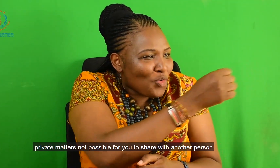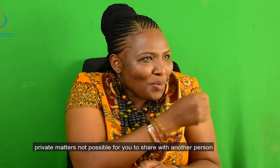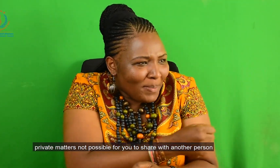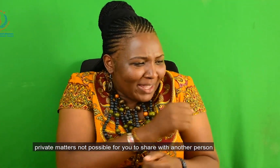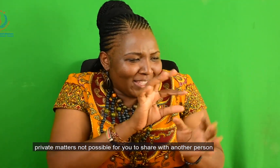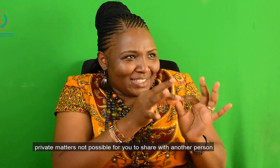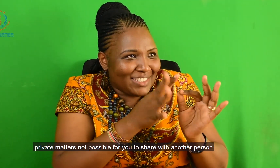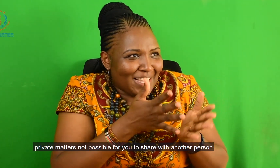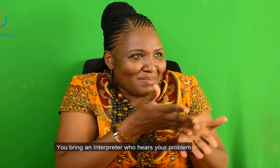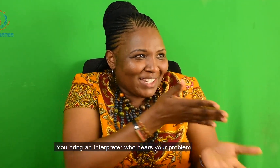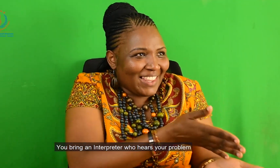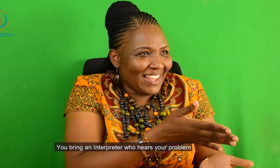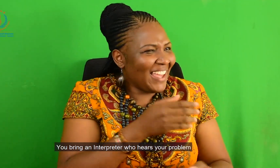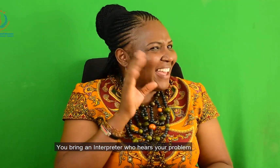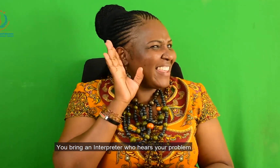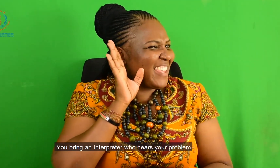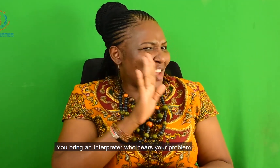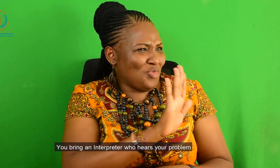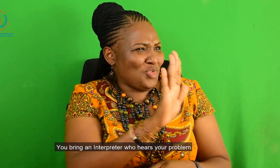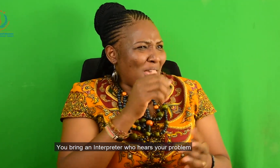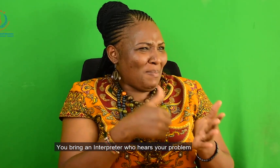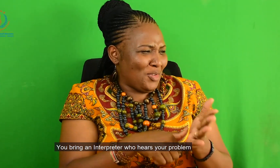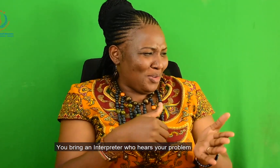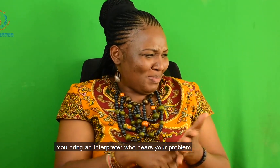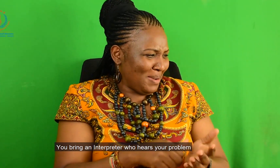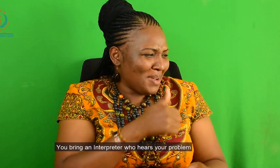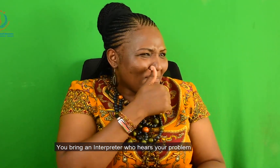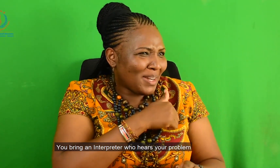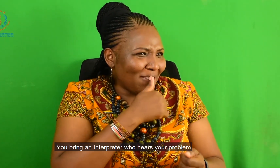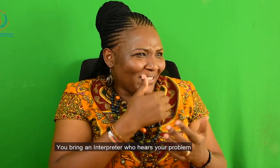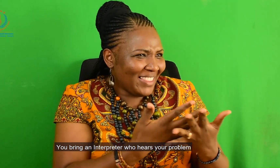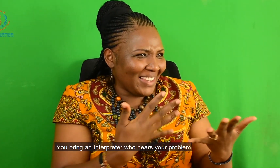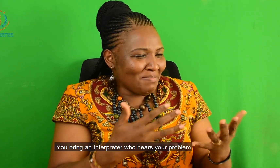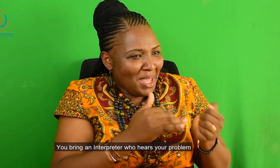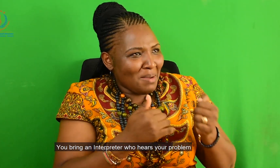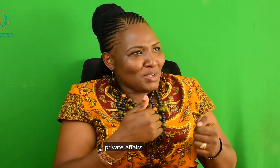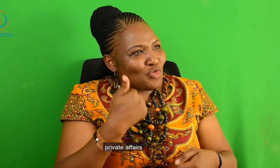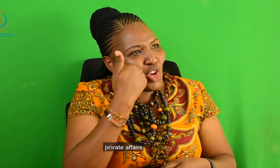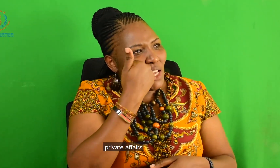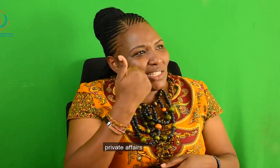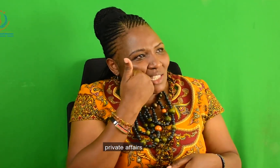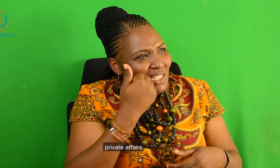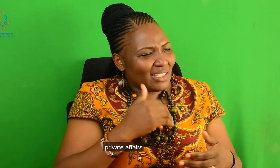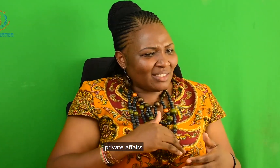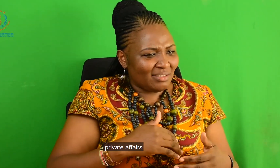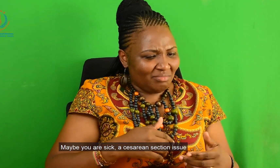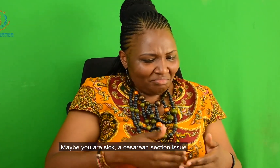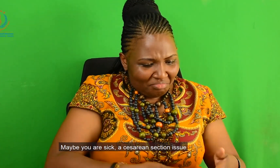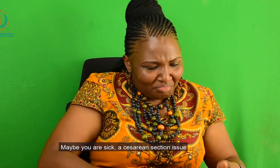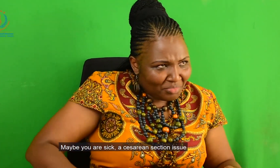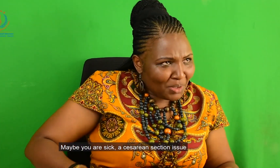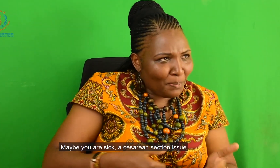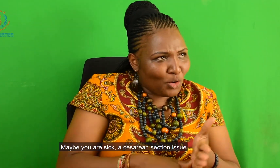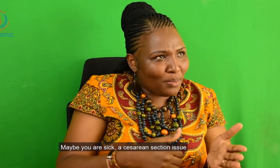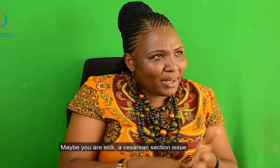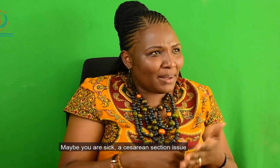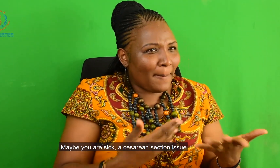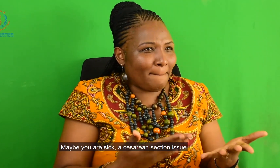person. You bring an interpreter who's hearing your problems, private affairs. Maybe you're sick, it could be a